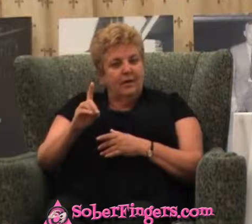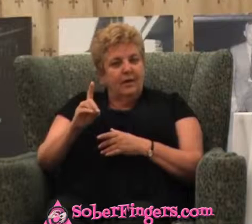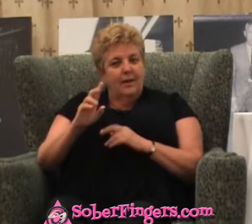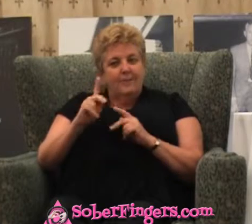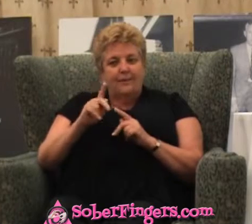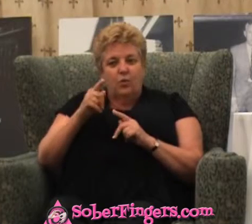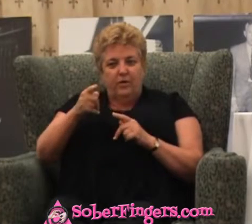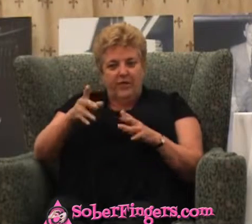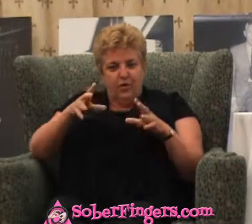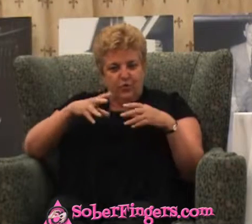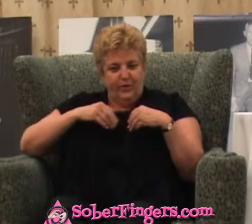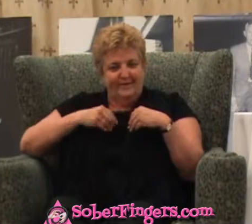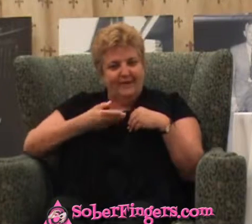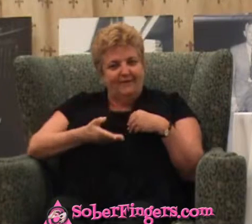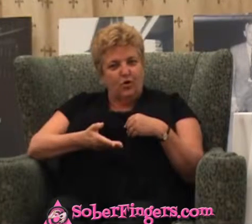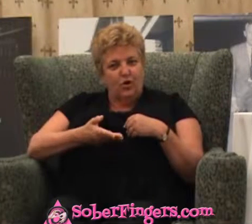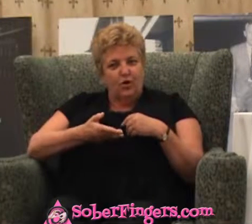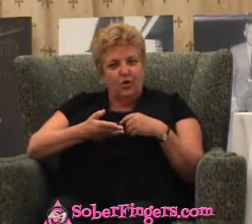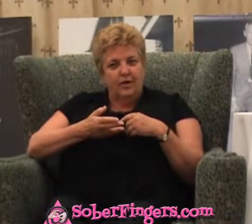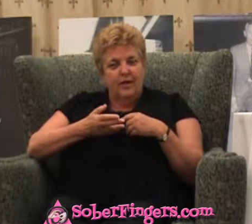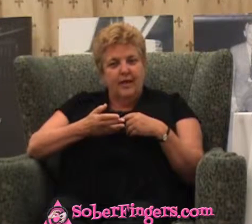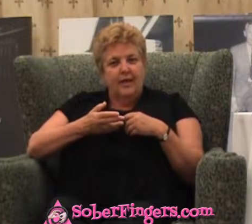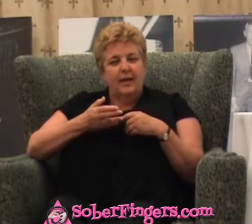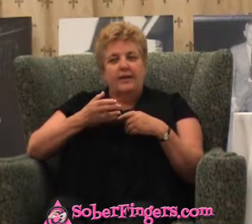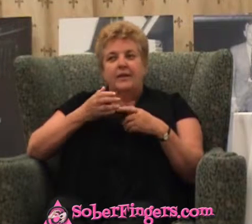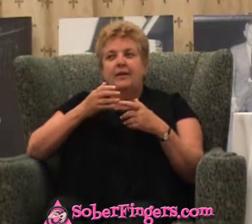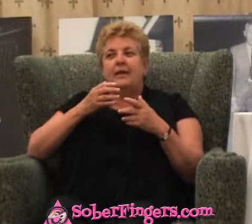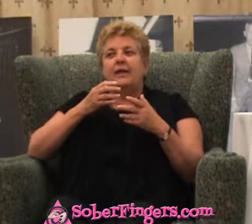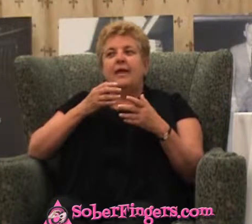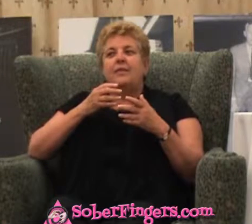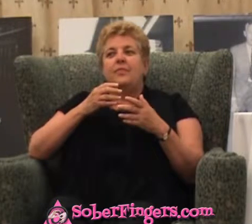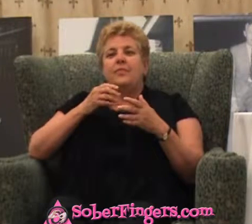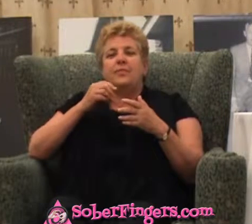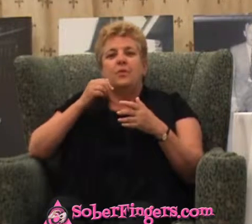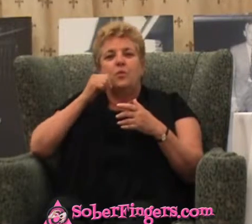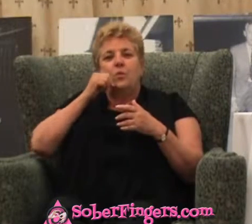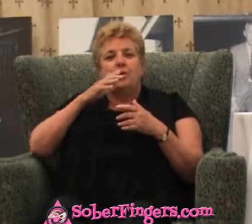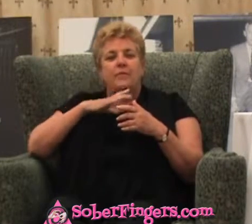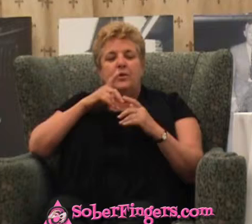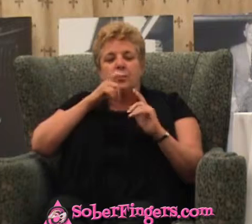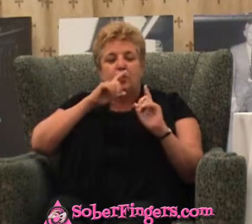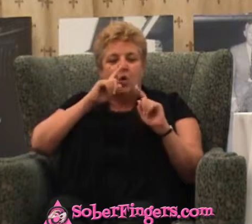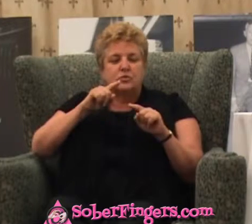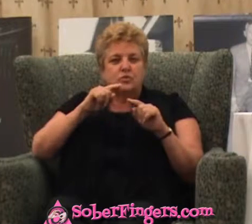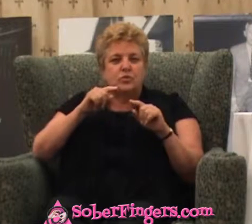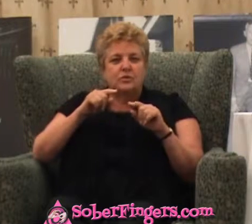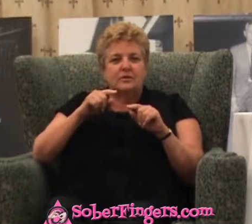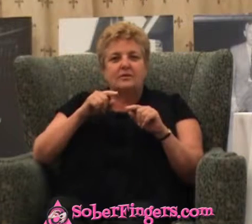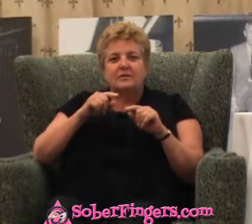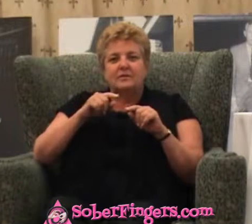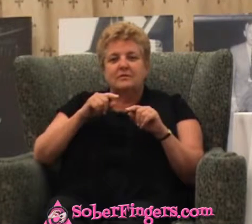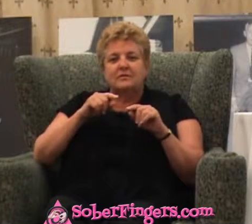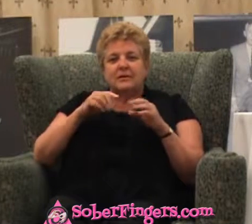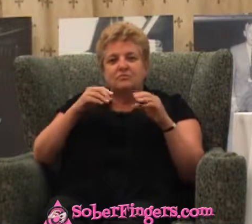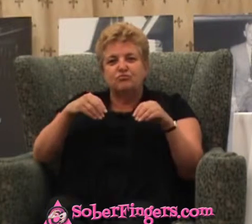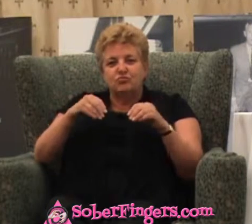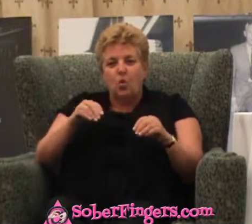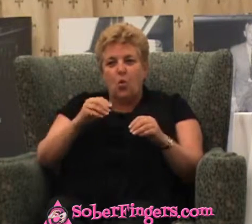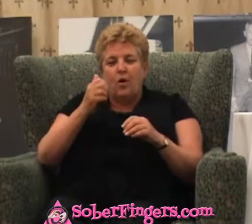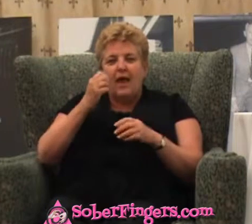Penny, the president of the foundation who goes to the pound every day to collect those little dogs. Penny and the help of volunteers who were at PetSmart to show